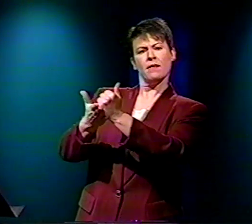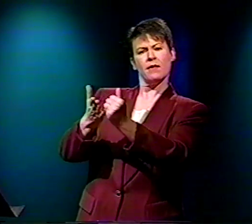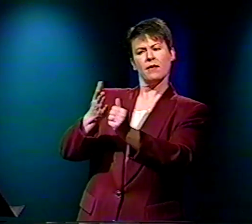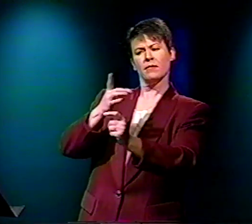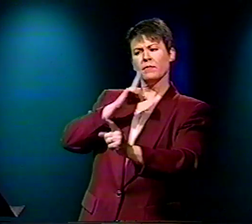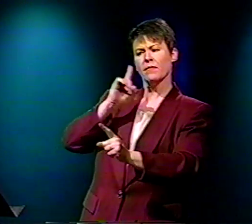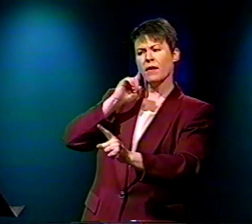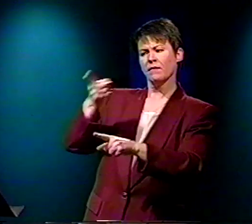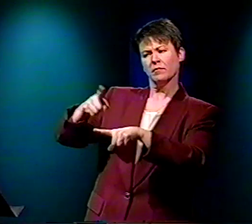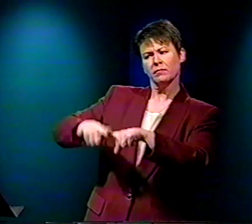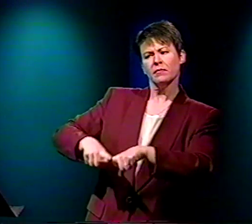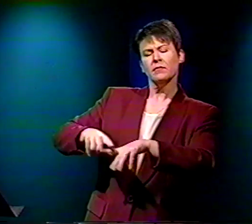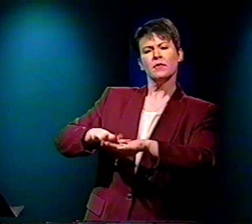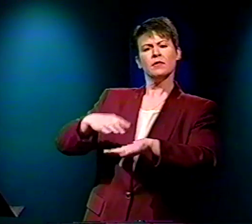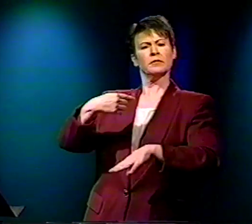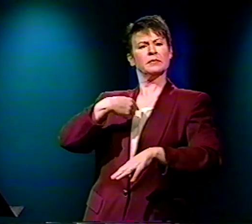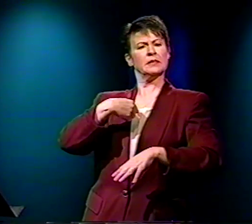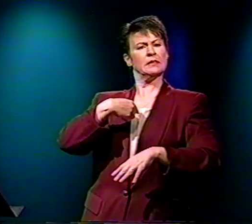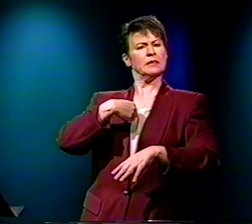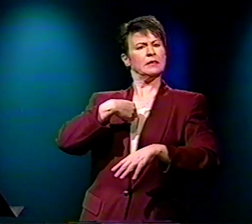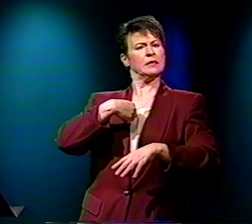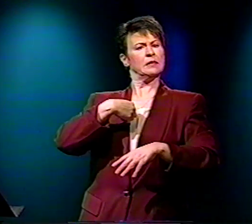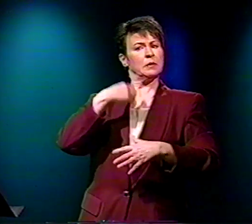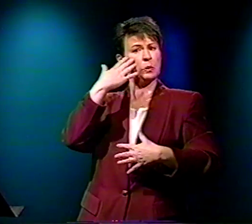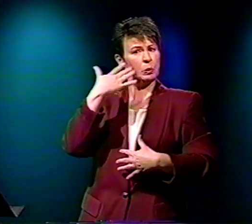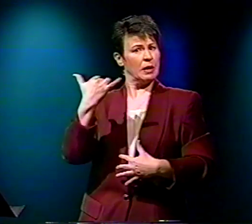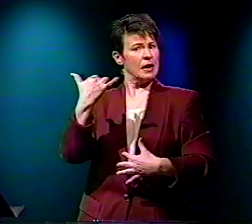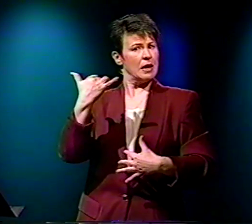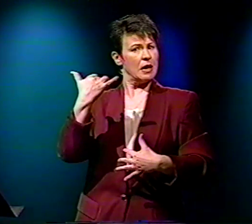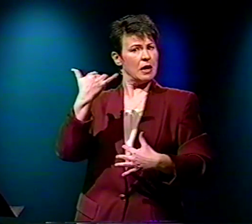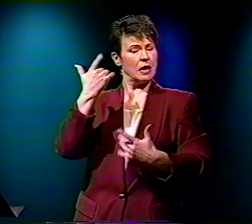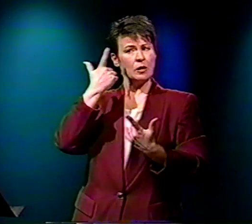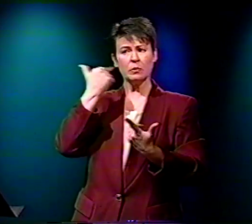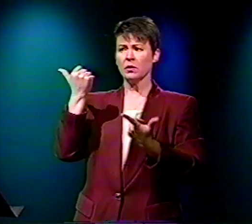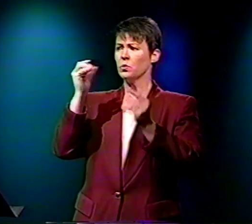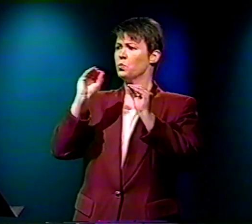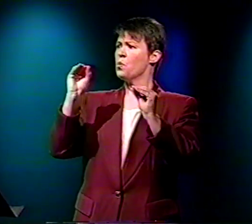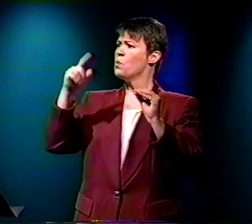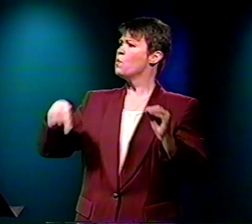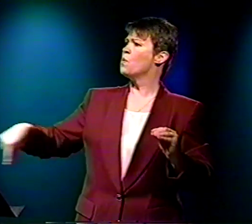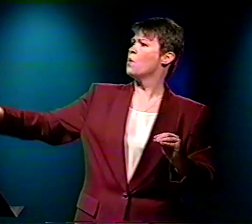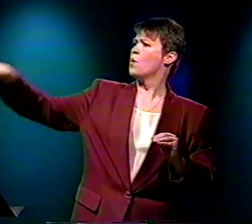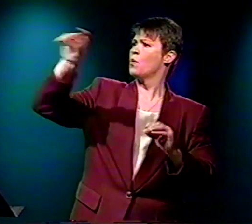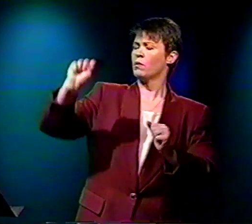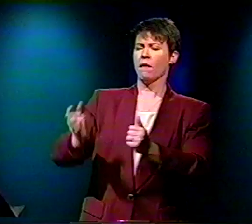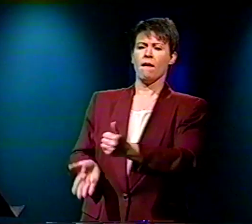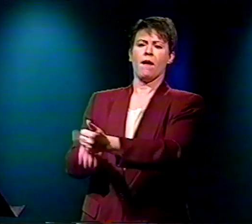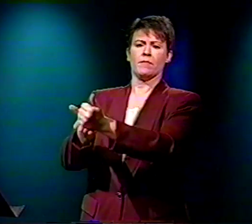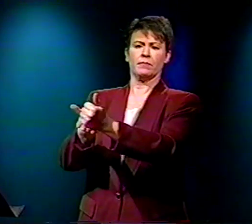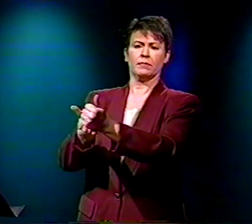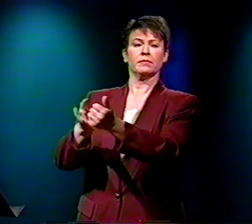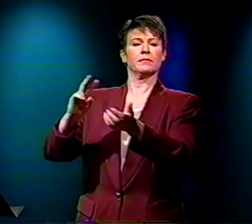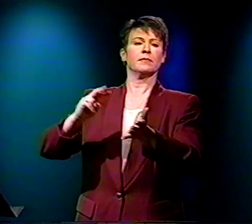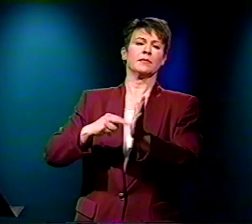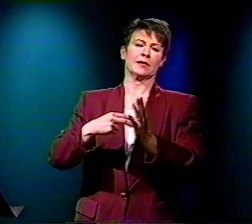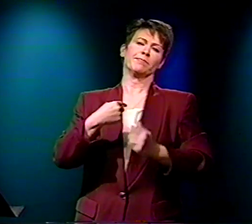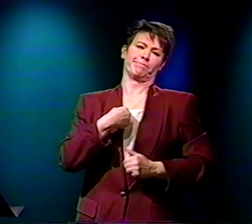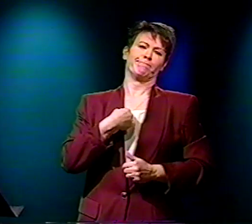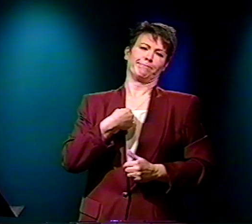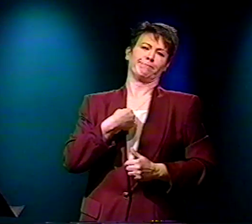they want to save or help the deaf person. You know, if they just depend on me, and that if they do so, I mean, because I'm the only one who can help them,